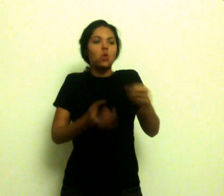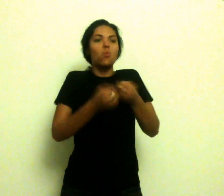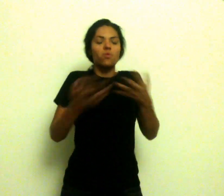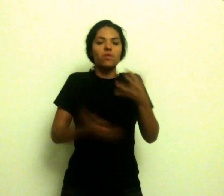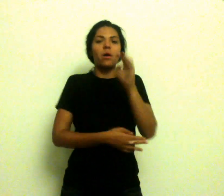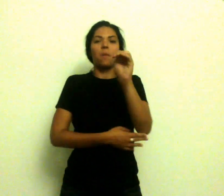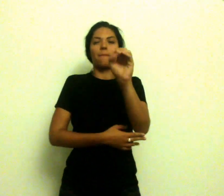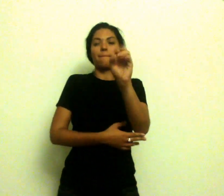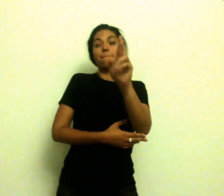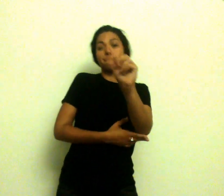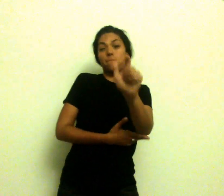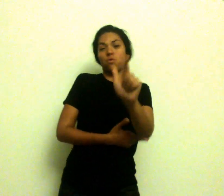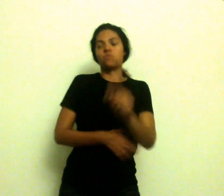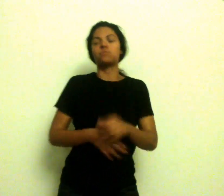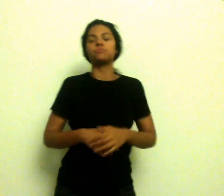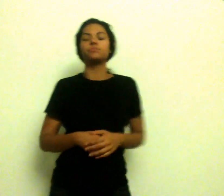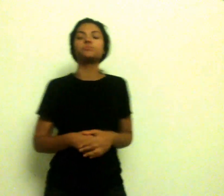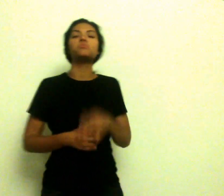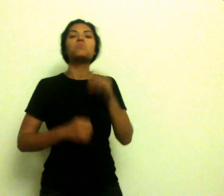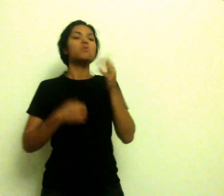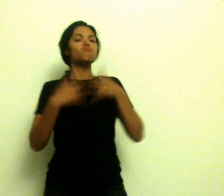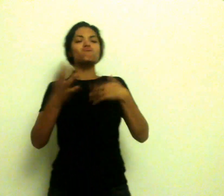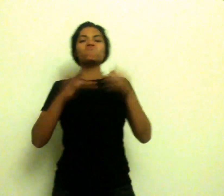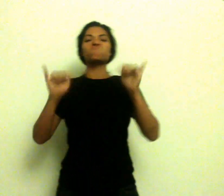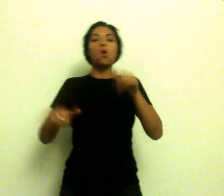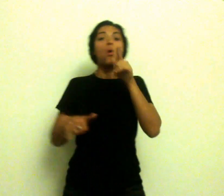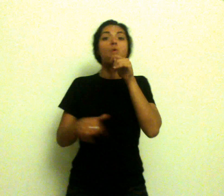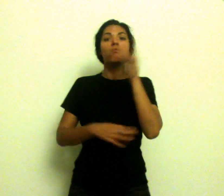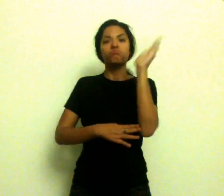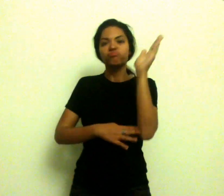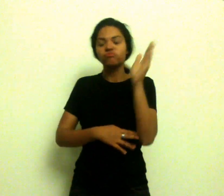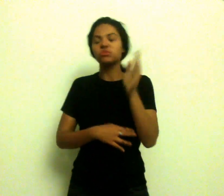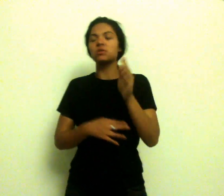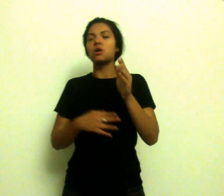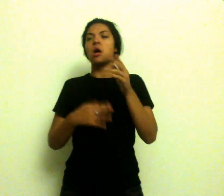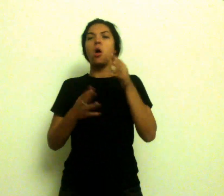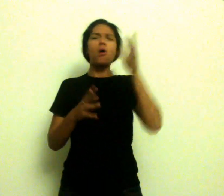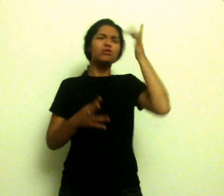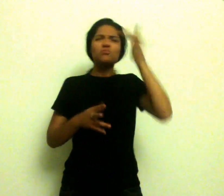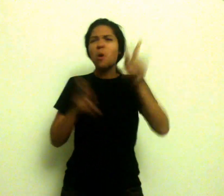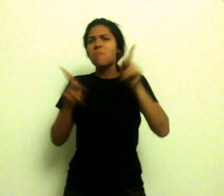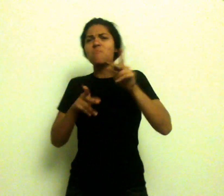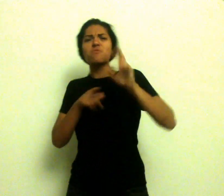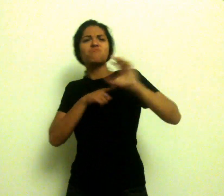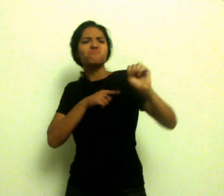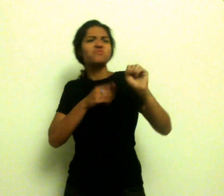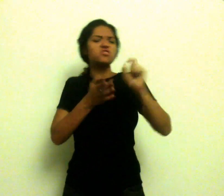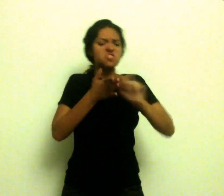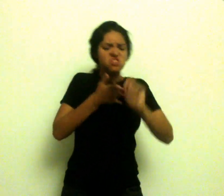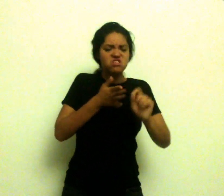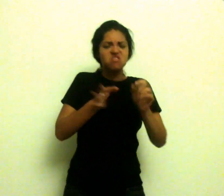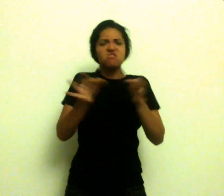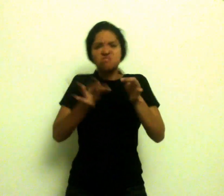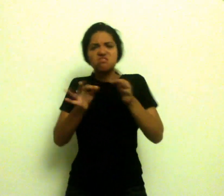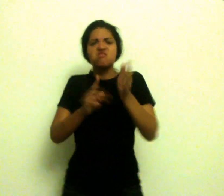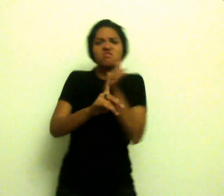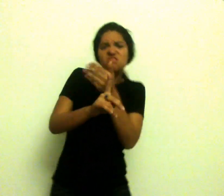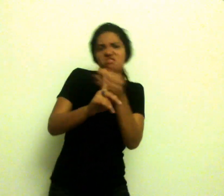so much so at a point Richard Dawkins actually says this, and I quote, he says, the reason reason we have religious and moral thoughts